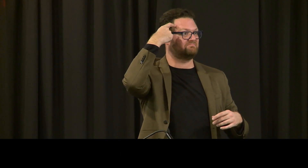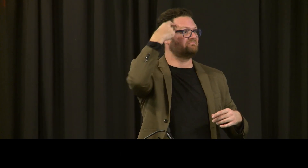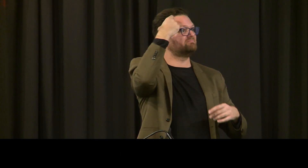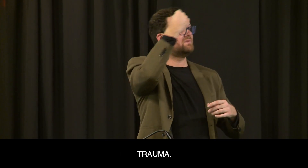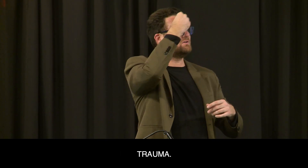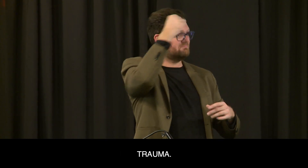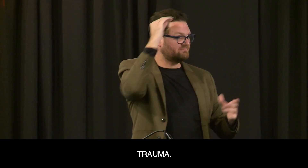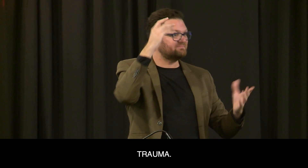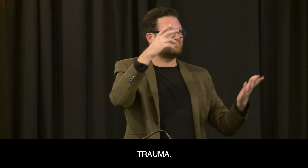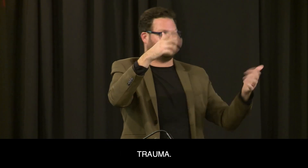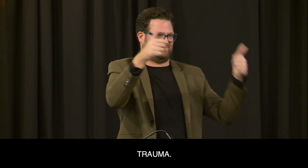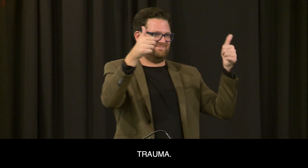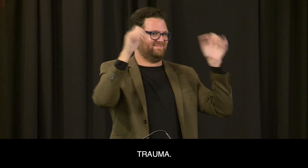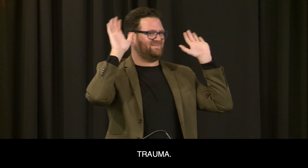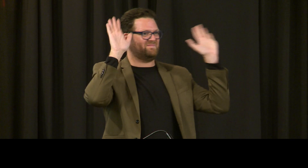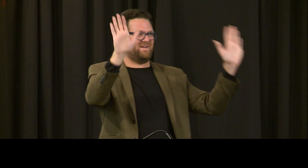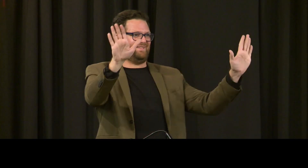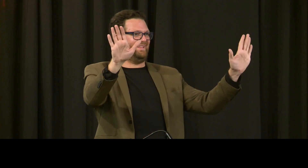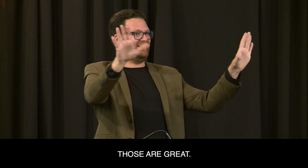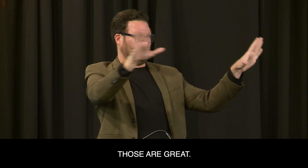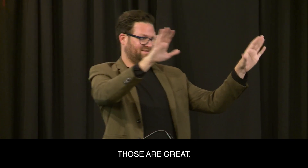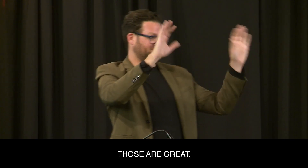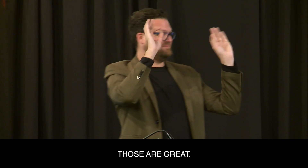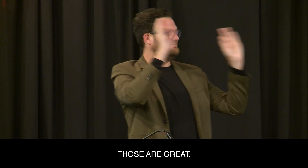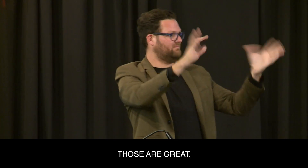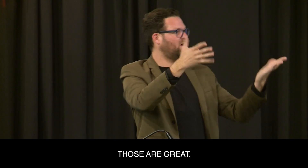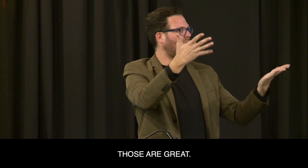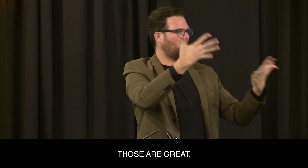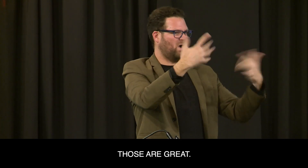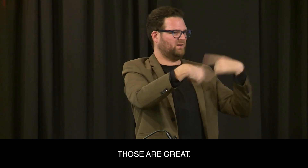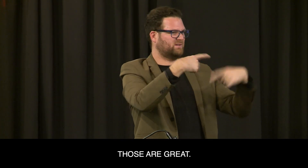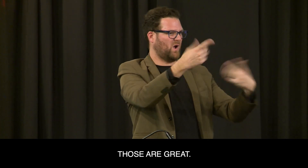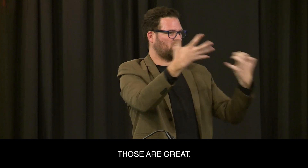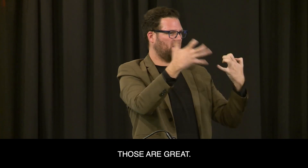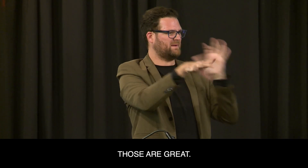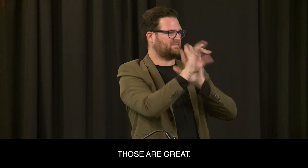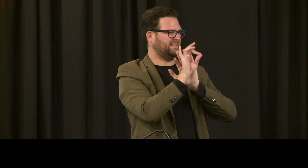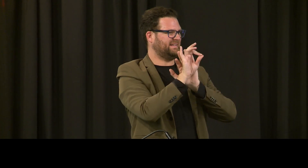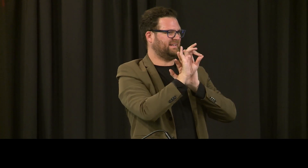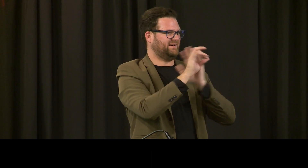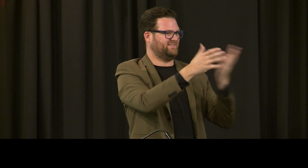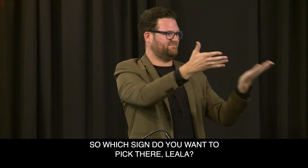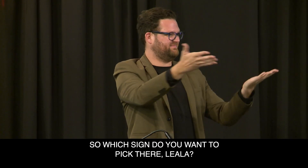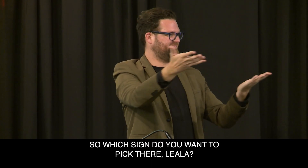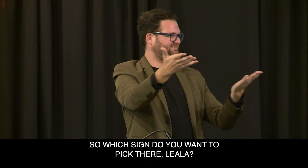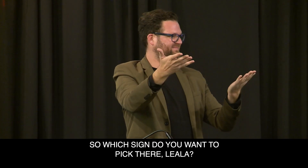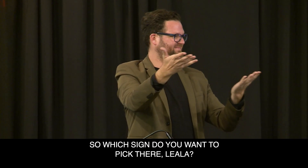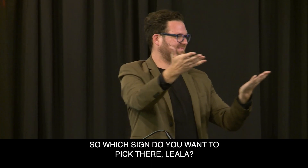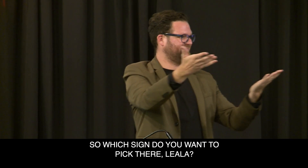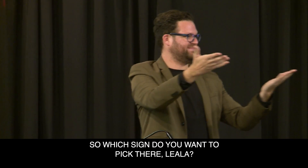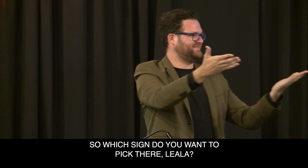trauma. Thank you. Those are great. So which sign do you want to pick there,